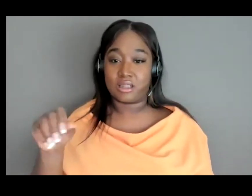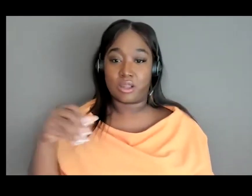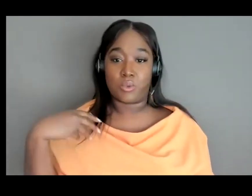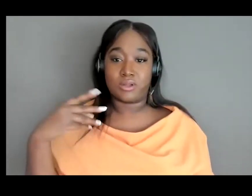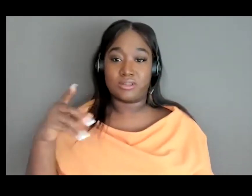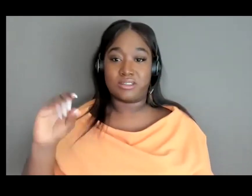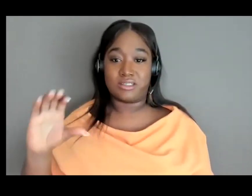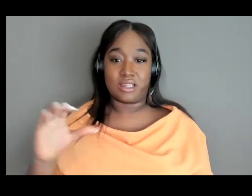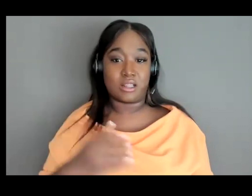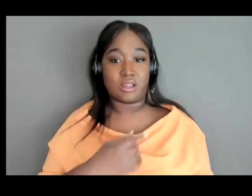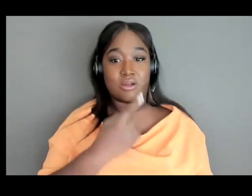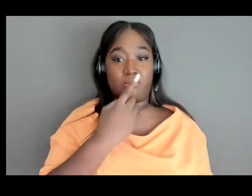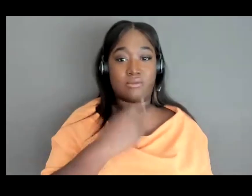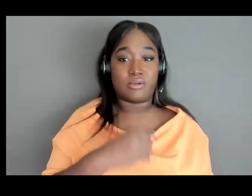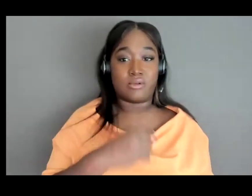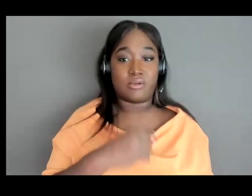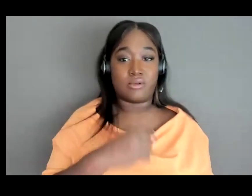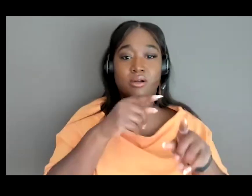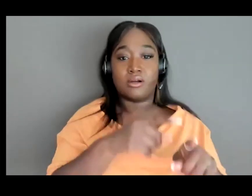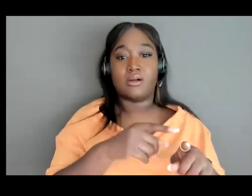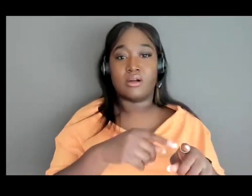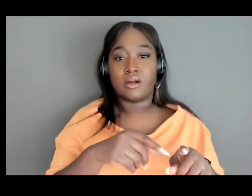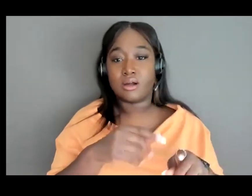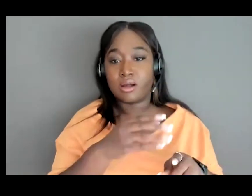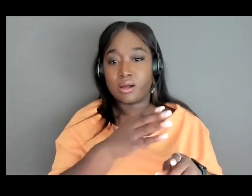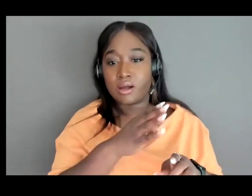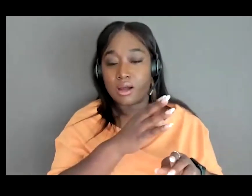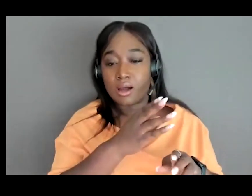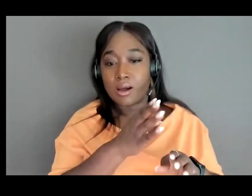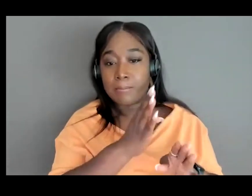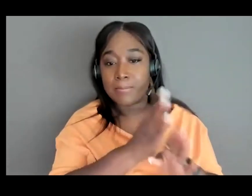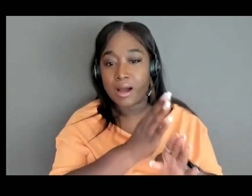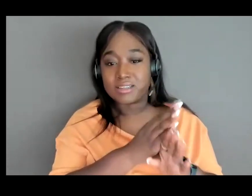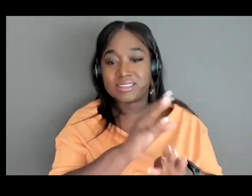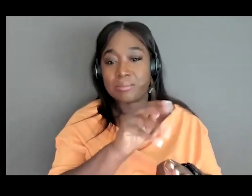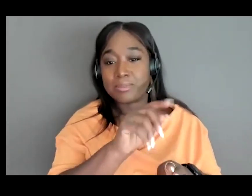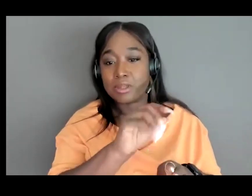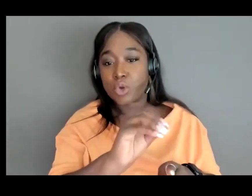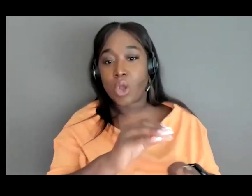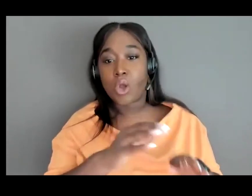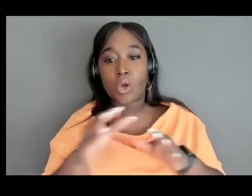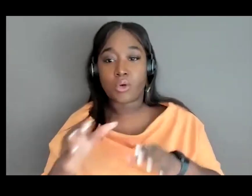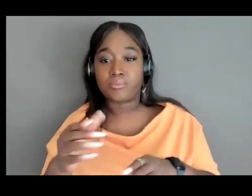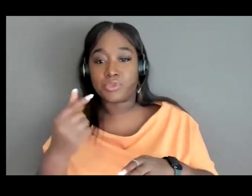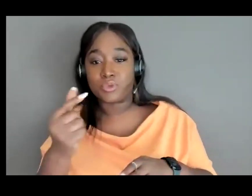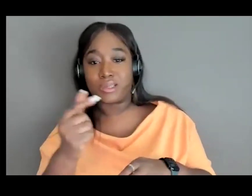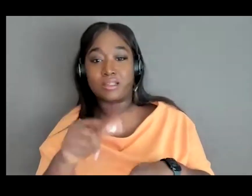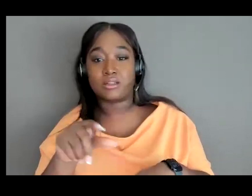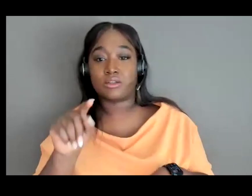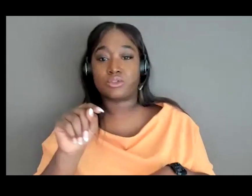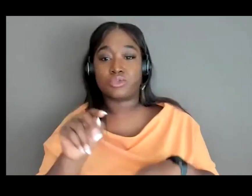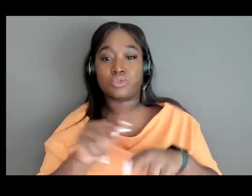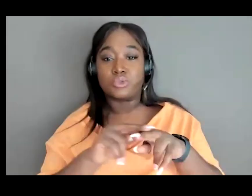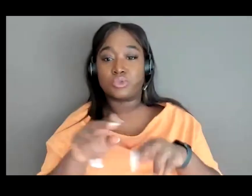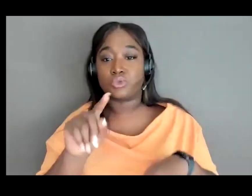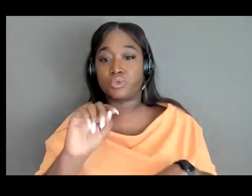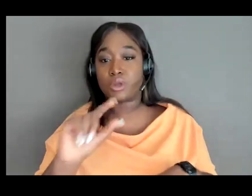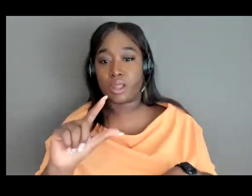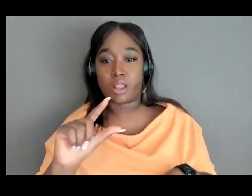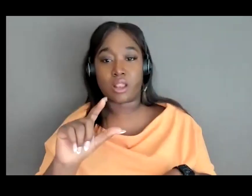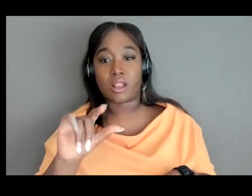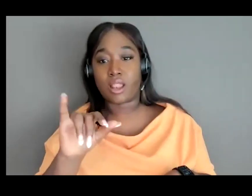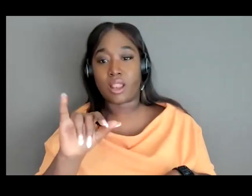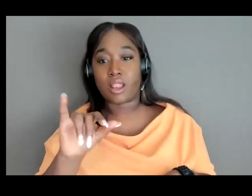bike lanes, the green lines are metro rail lines. So if I'm trying to get downtown, of course I'll walk to the metro station and hop on a train.